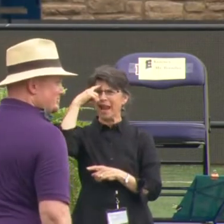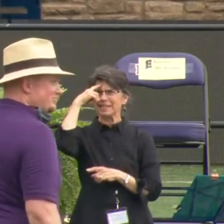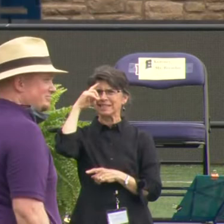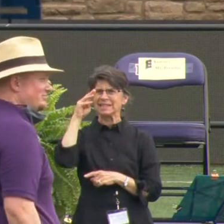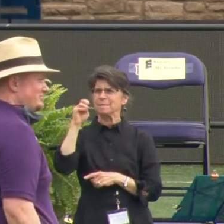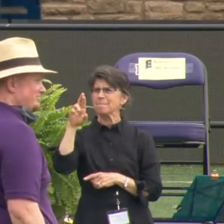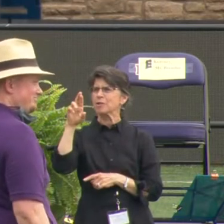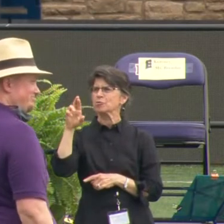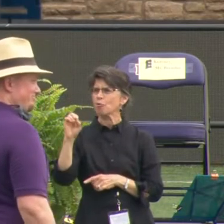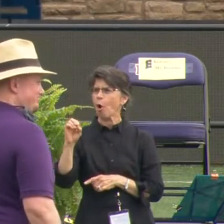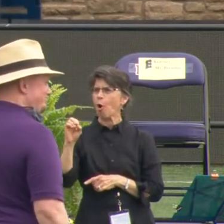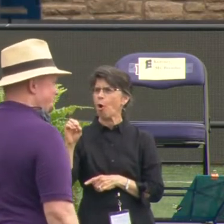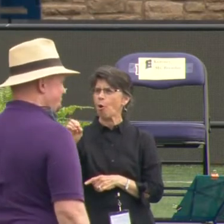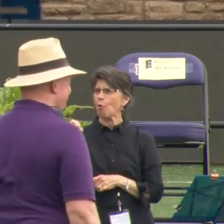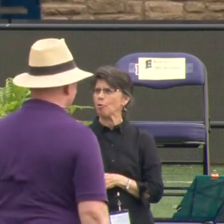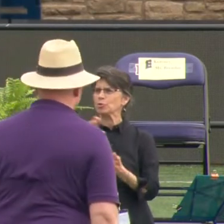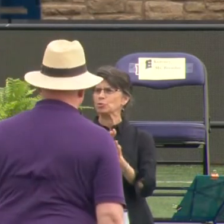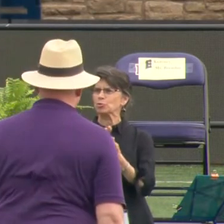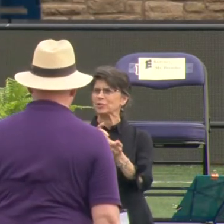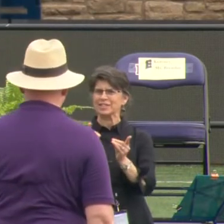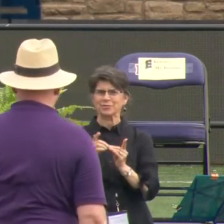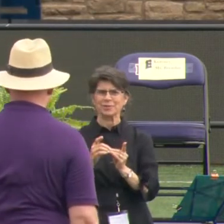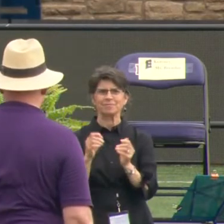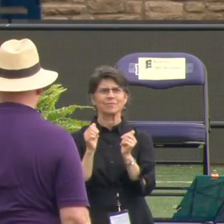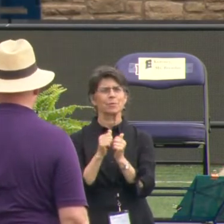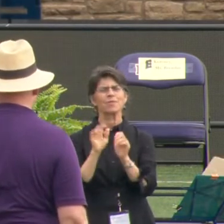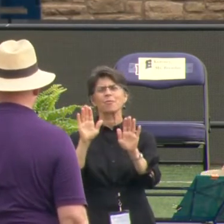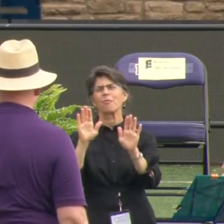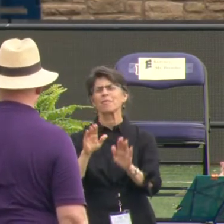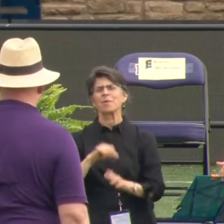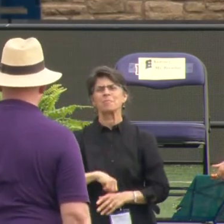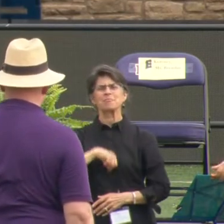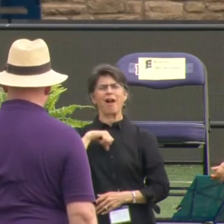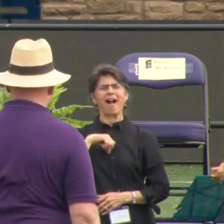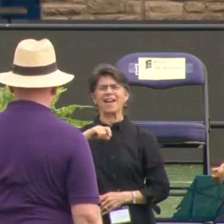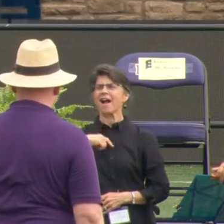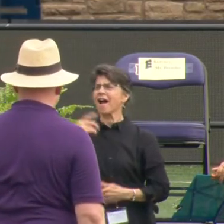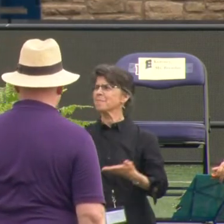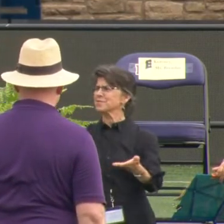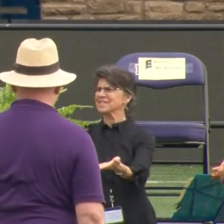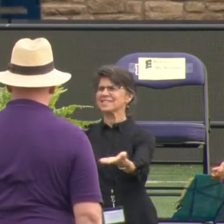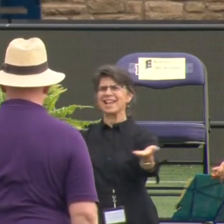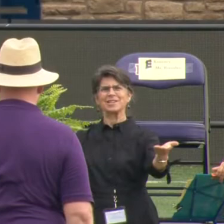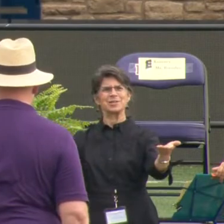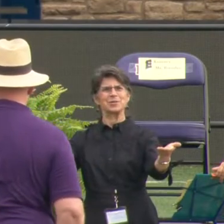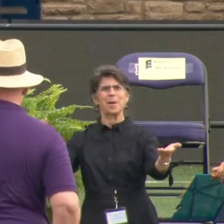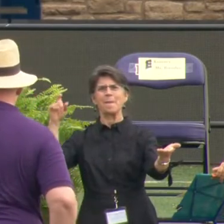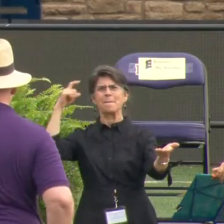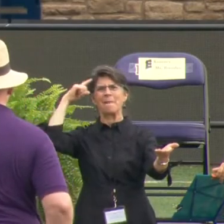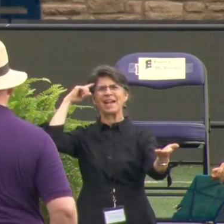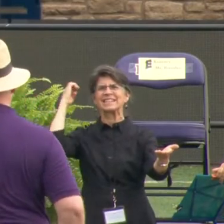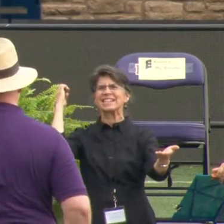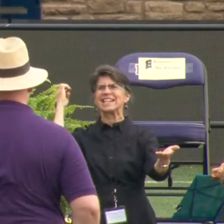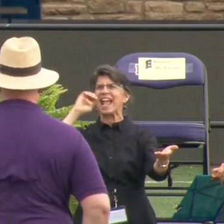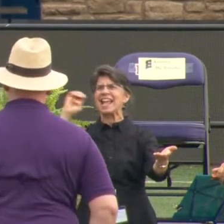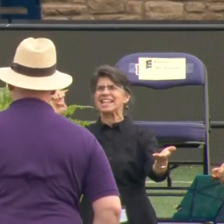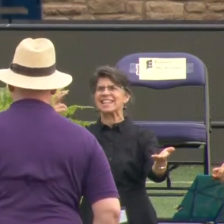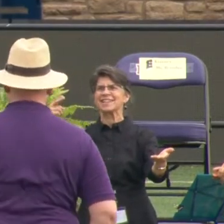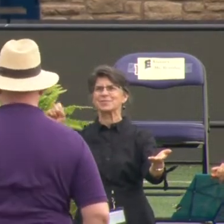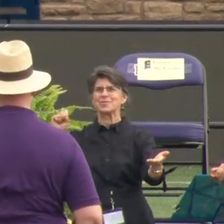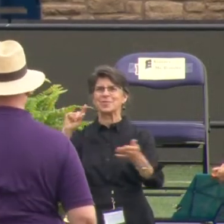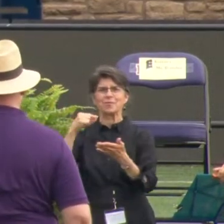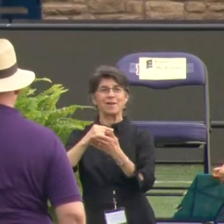District. Excuse me. It is with great pride that I present to you the Madison East High School graduating